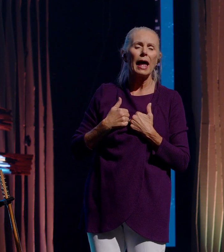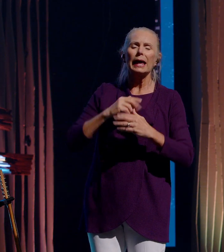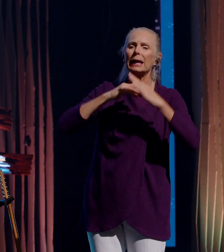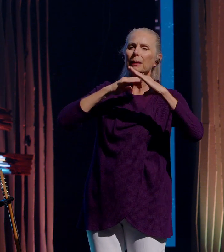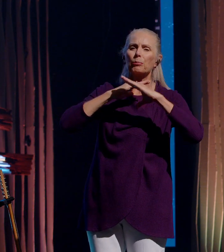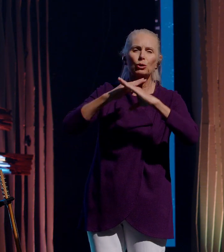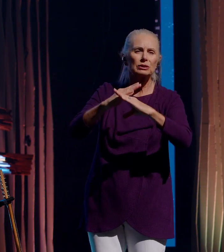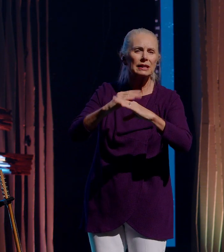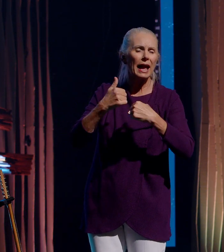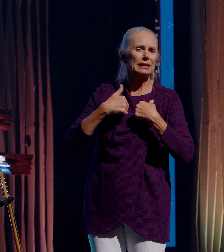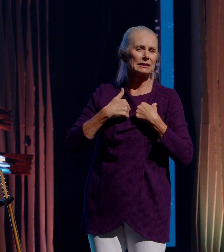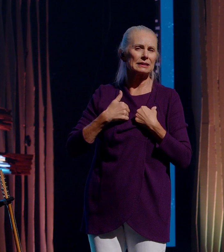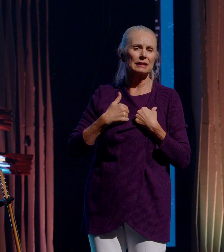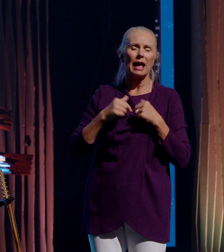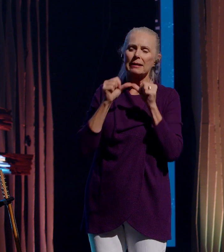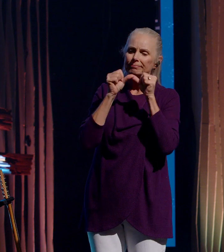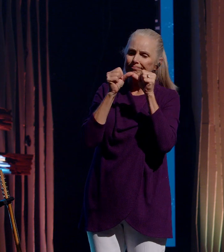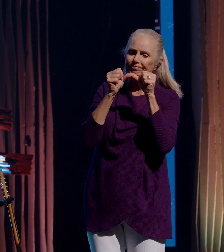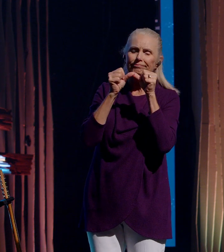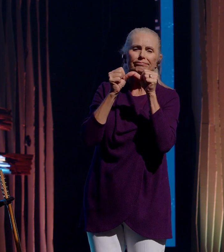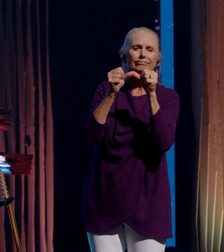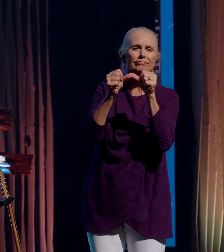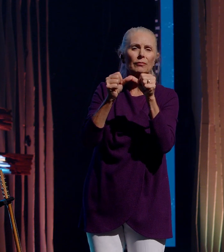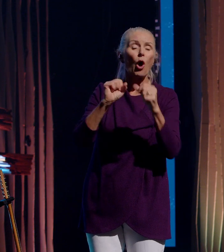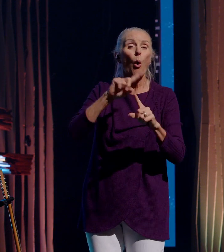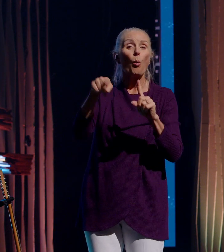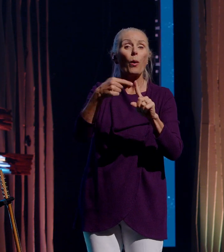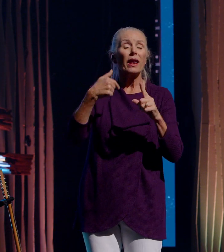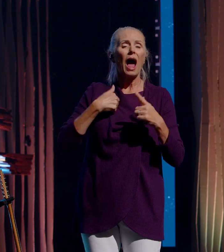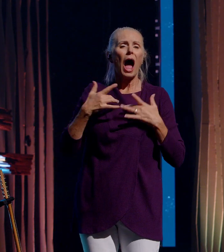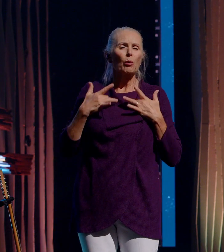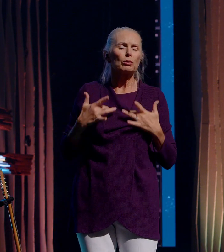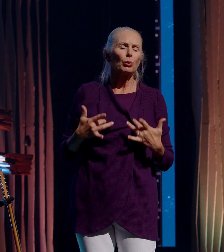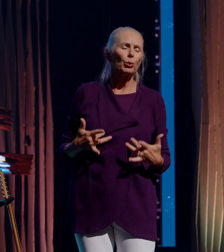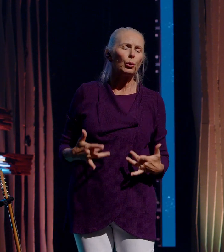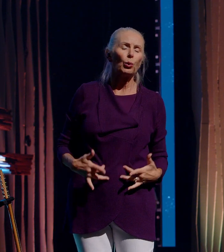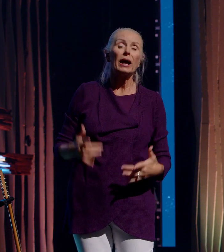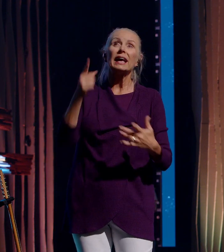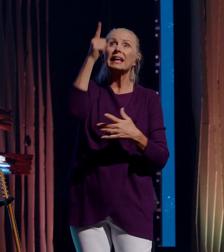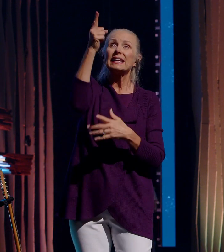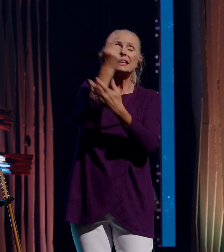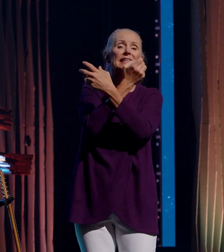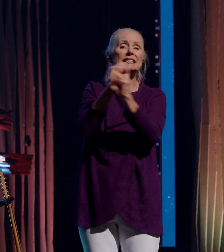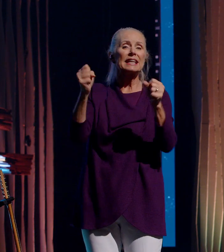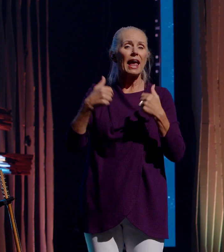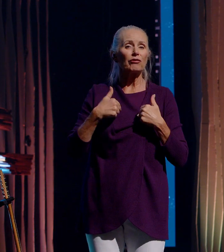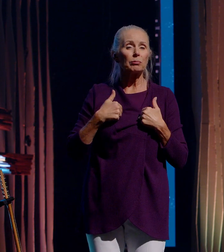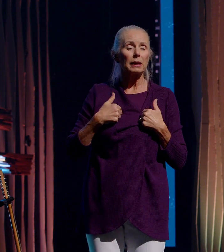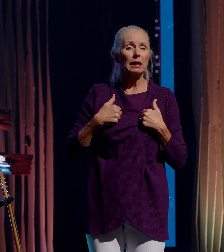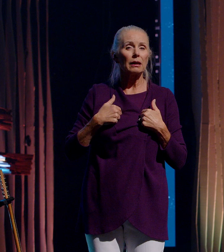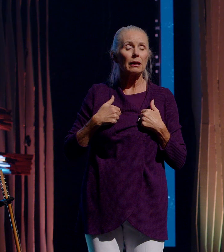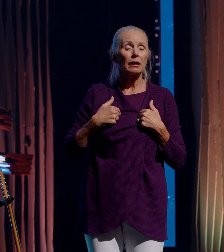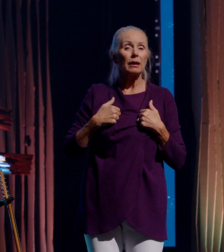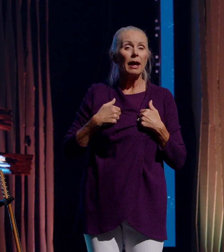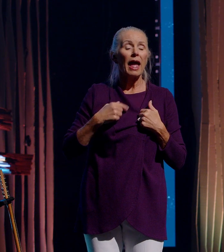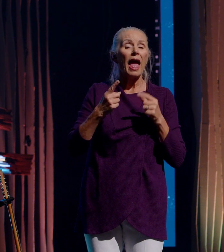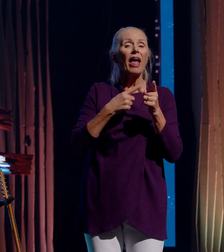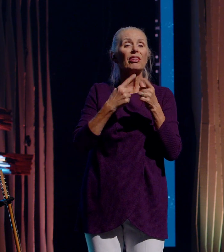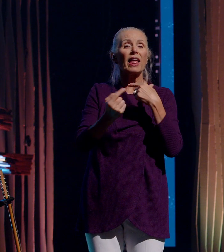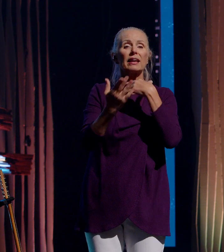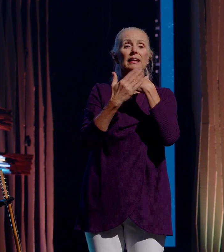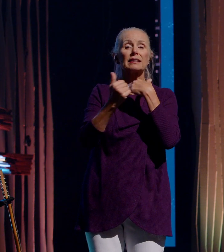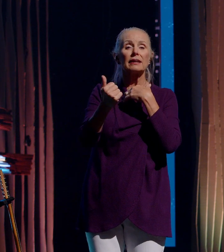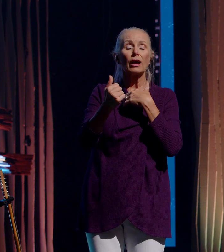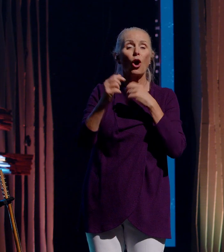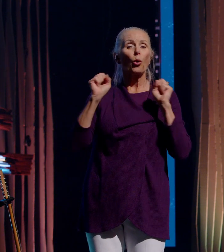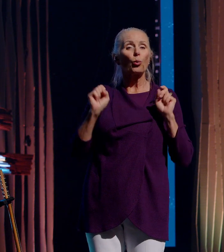the unwary. When I was brought low, he saved me. Return to your rest, my soul, for the